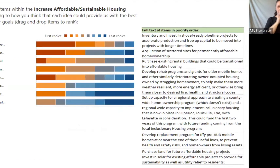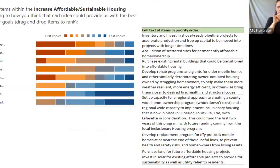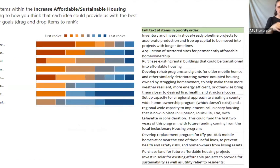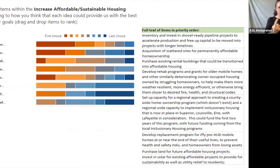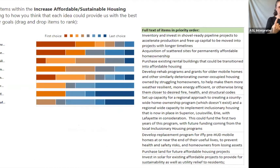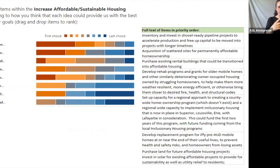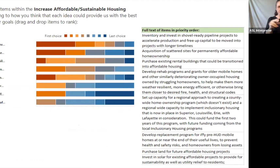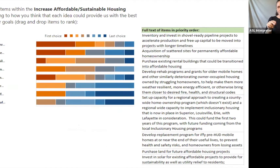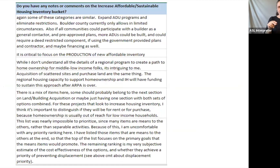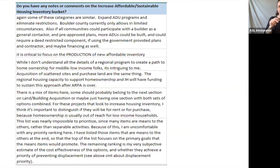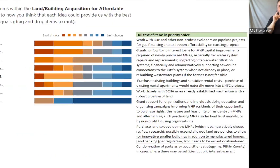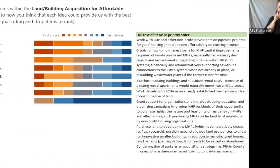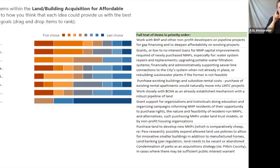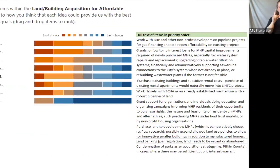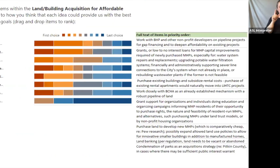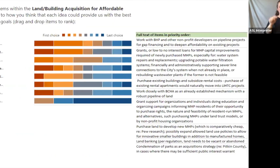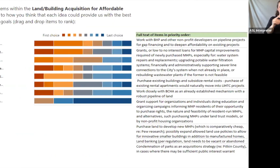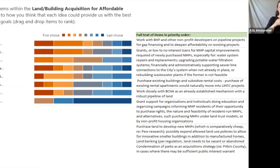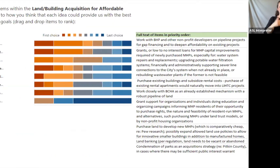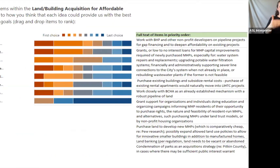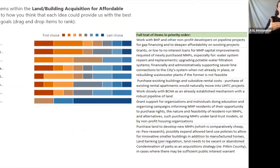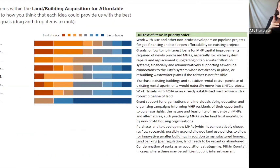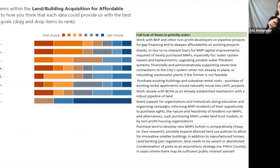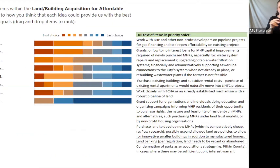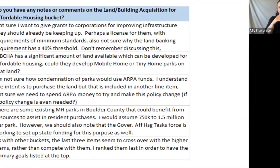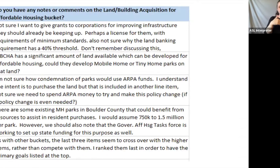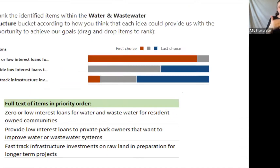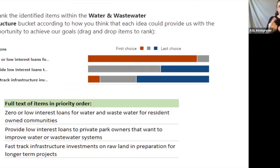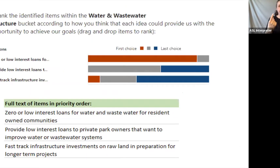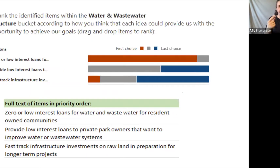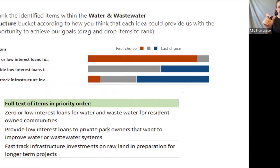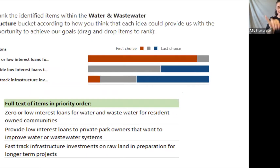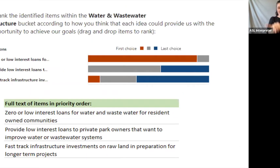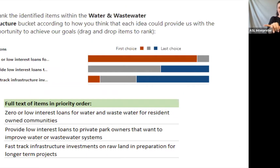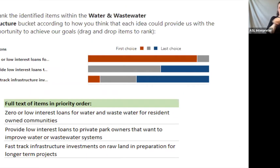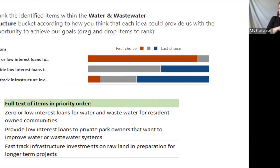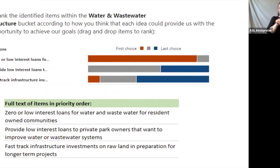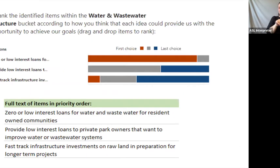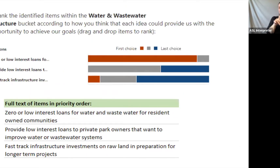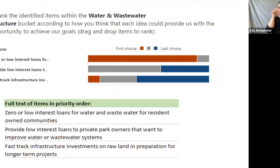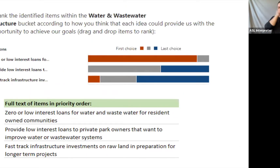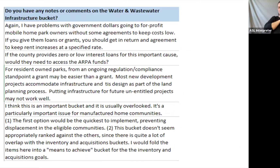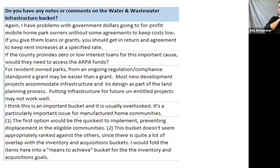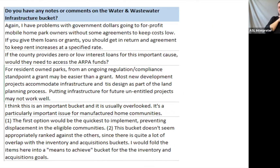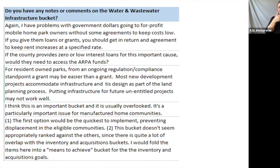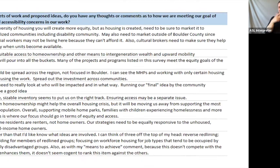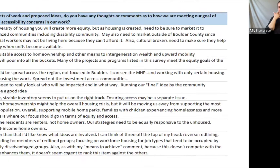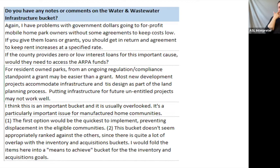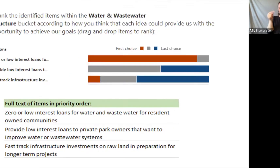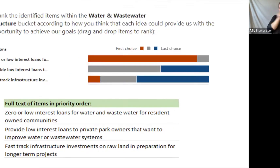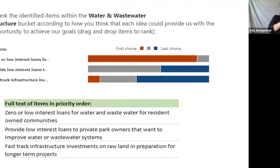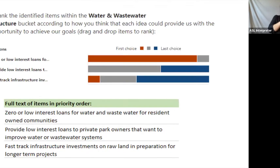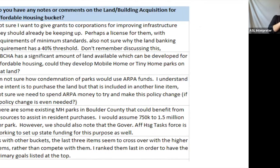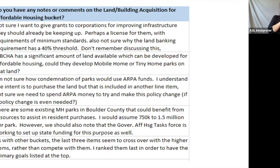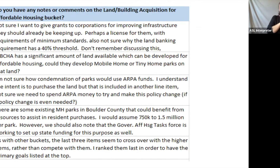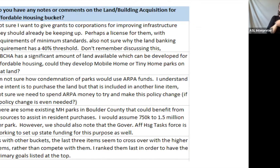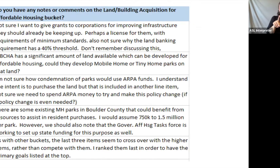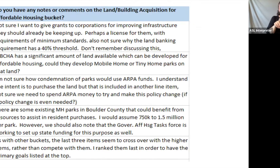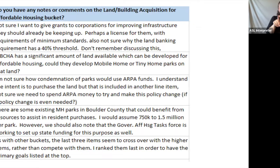No, I think it's one after, isn't it? Nope, the next one. There we go. Oh, you were there and then it went away.